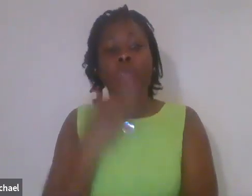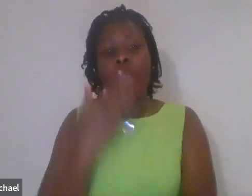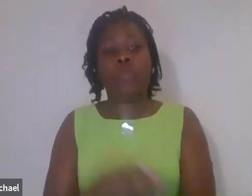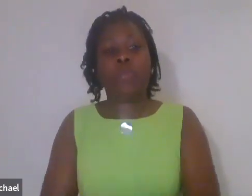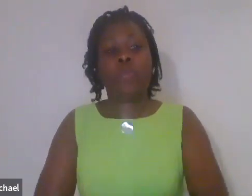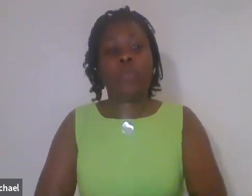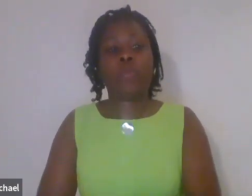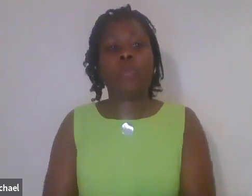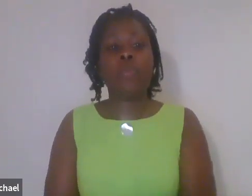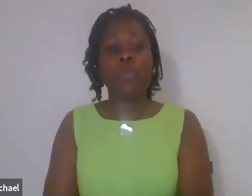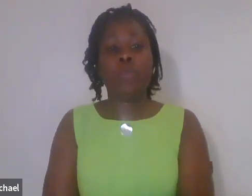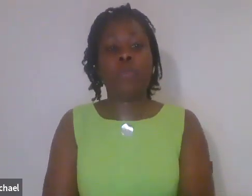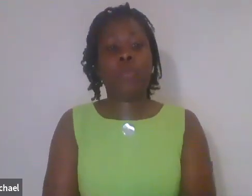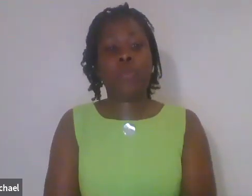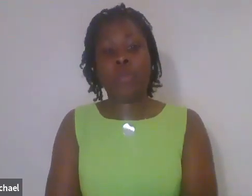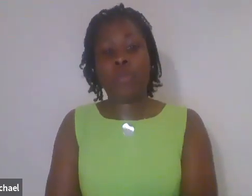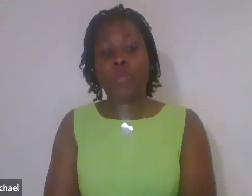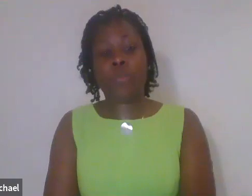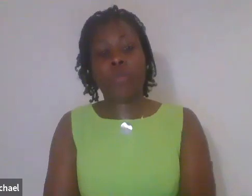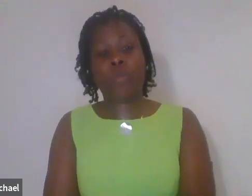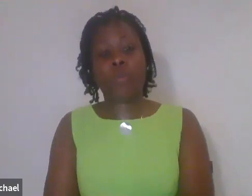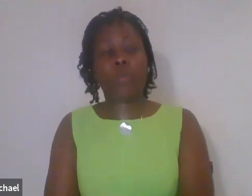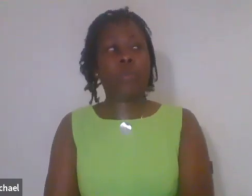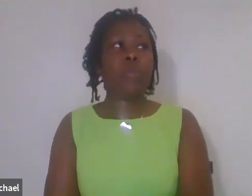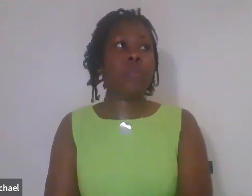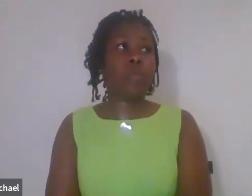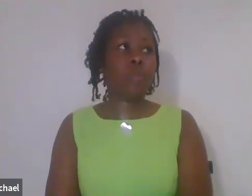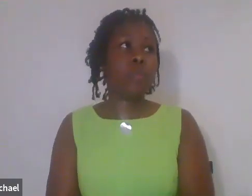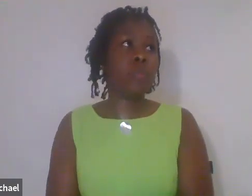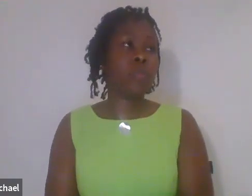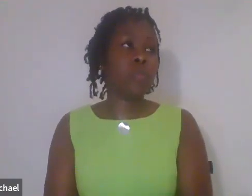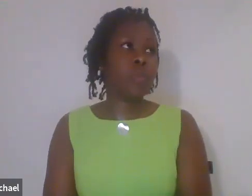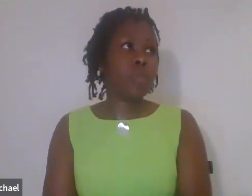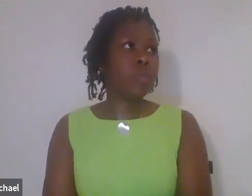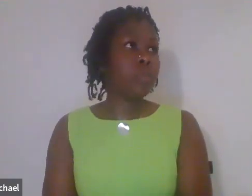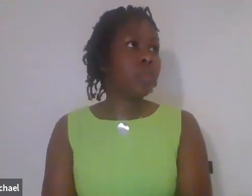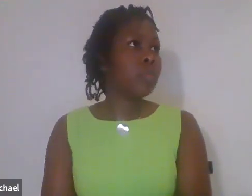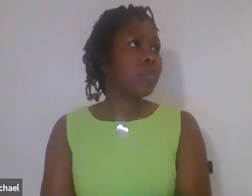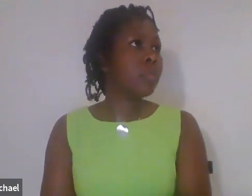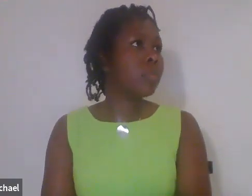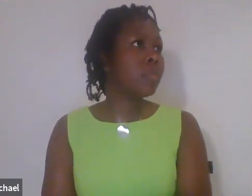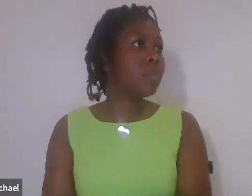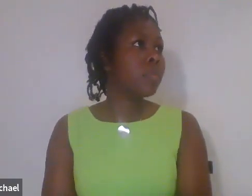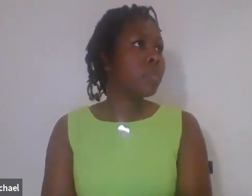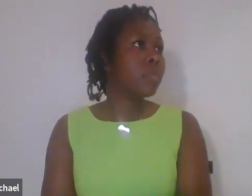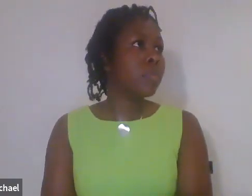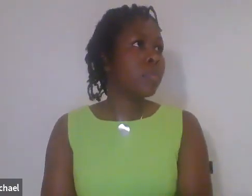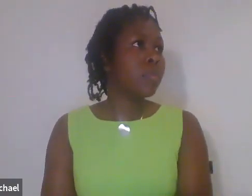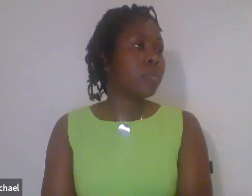else. So Ashura, just to reinforce that question, do you read any books? And if yes, what kind